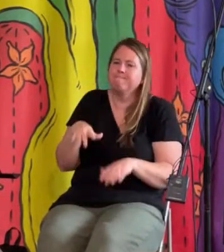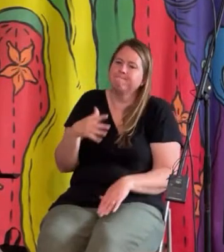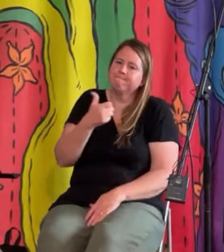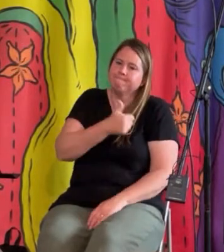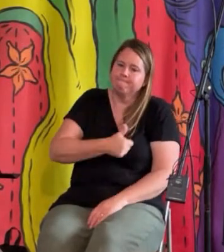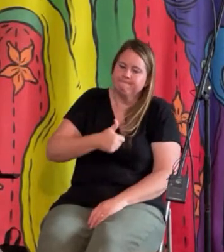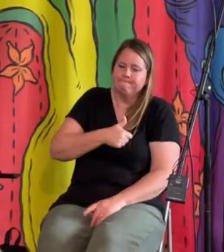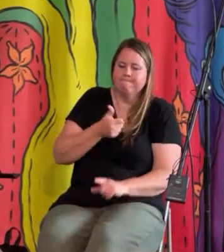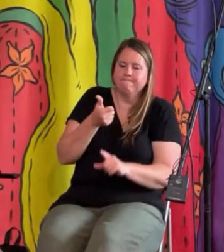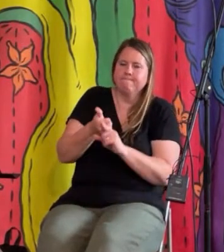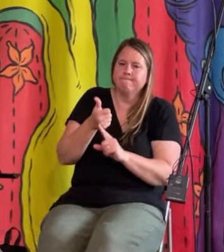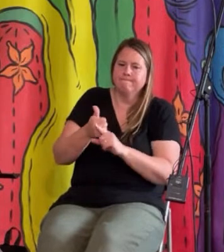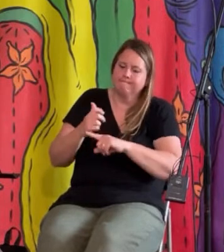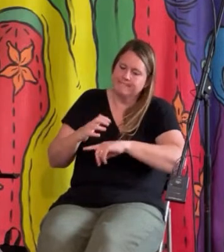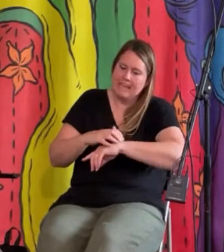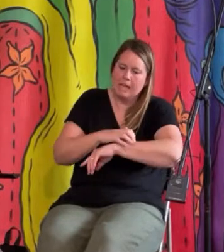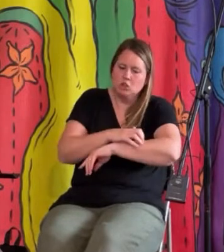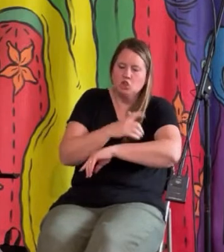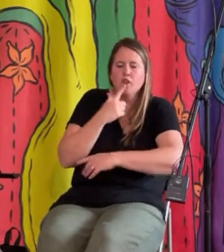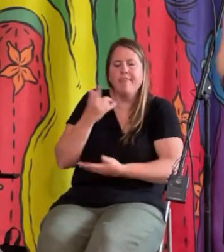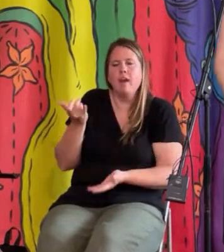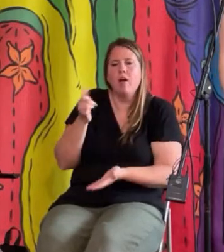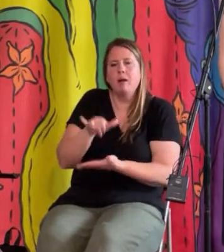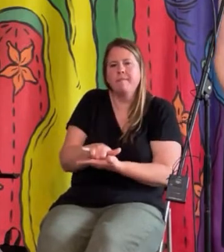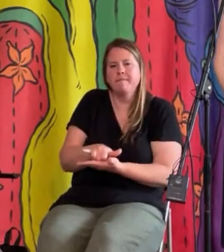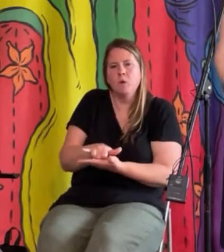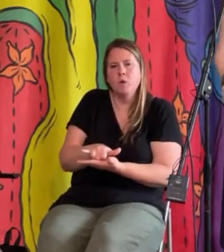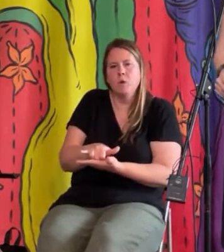unfortunately," and then hung up the phone.